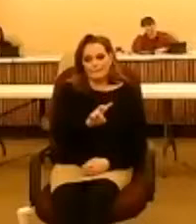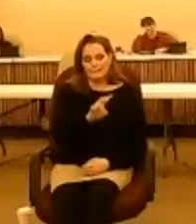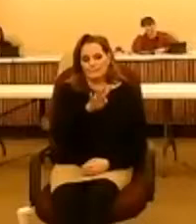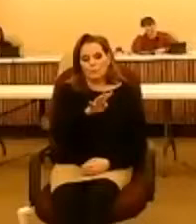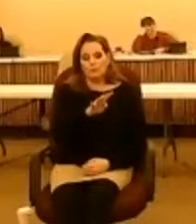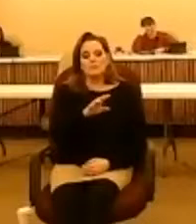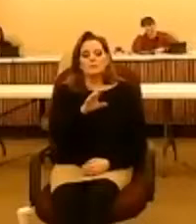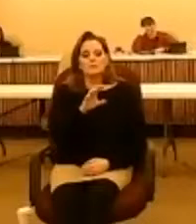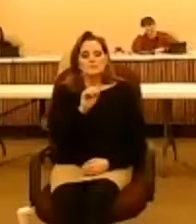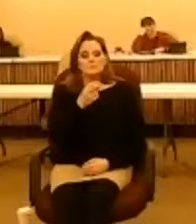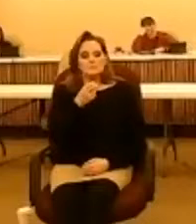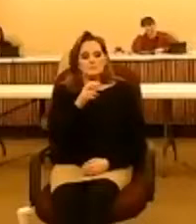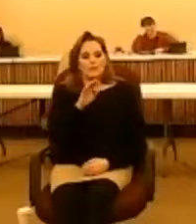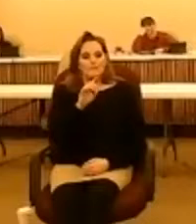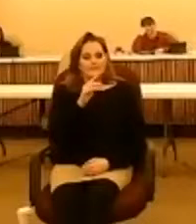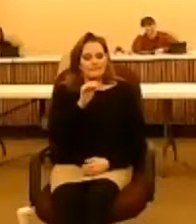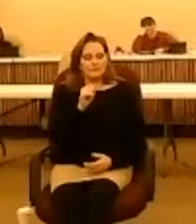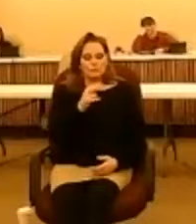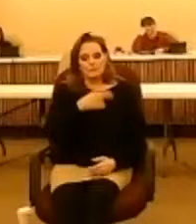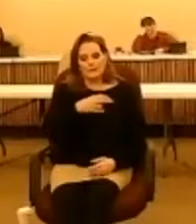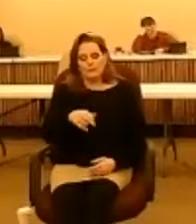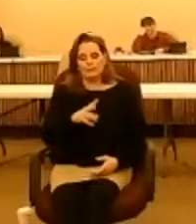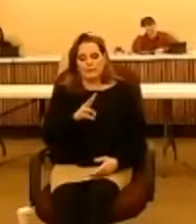to Henrietta Water District number 1.